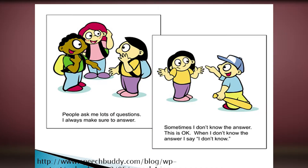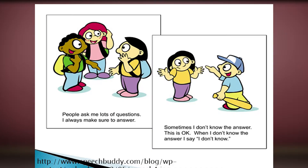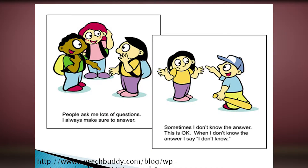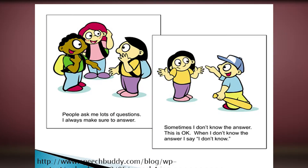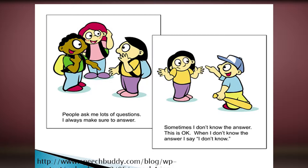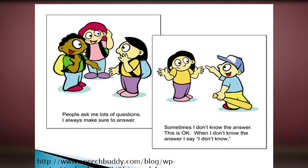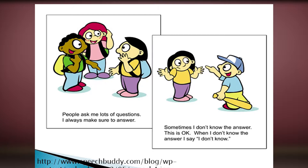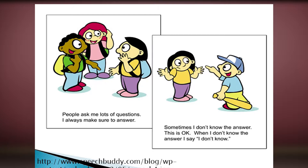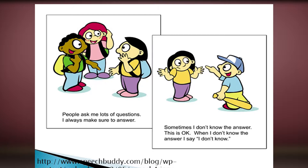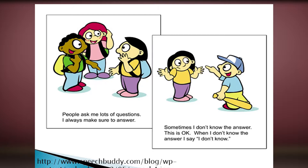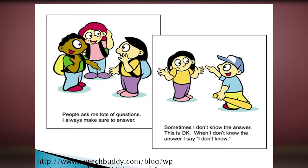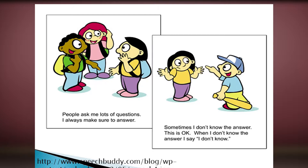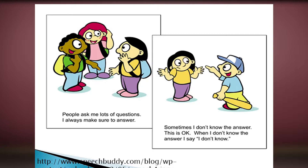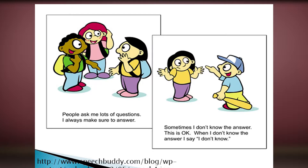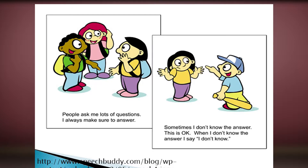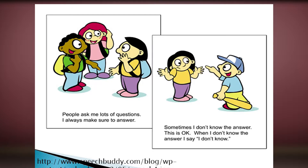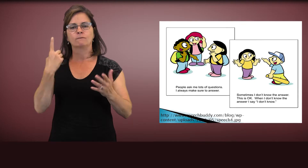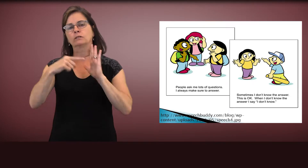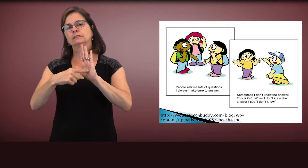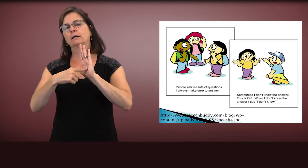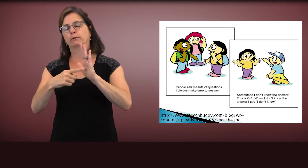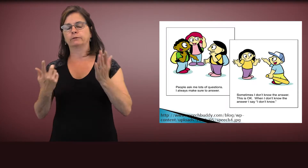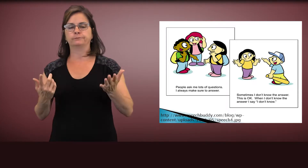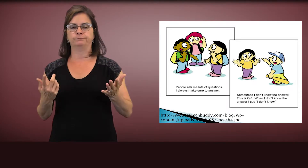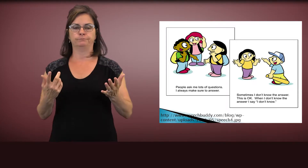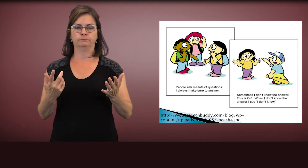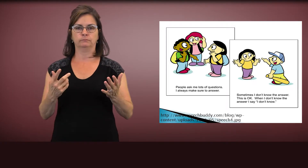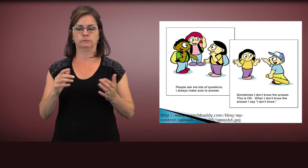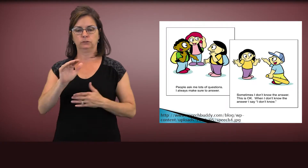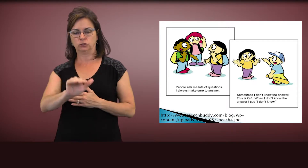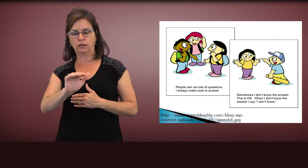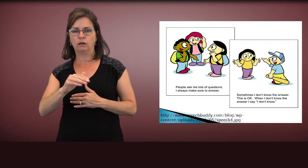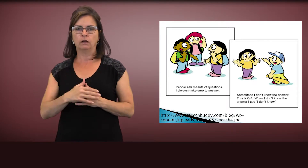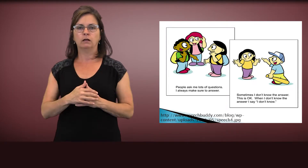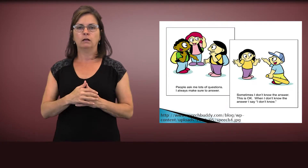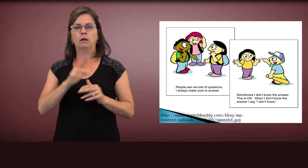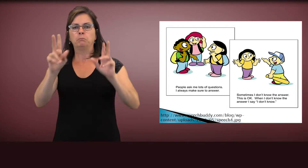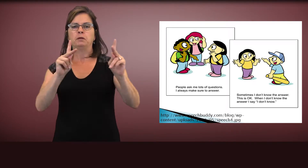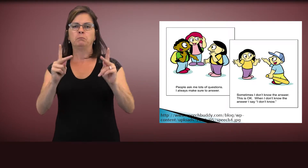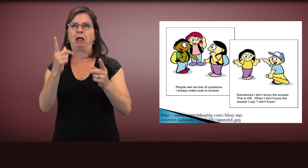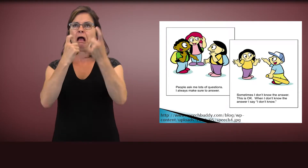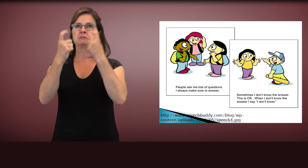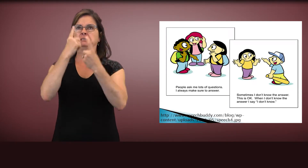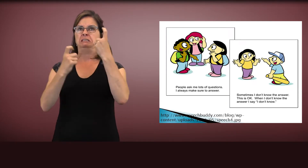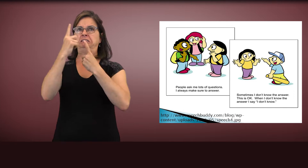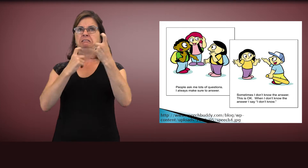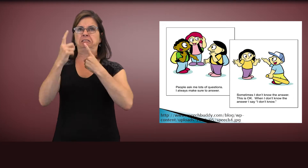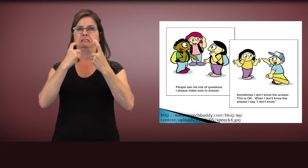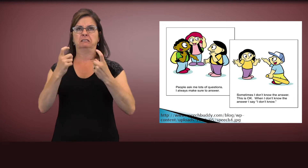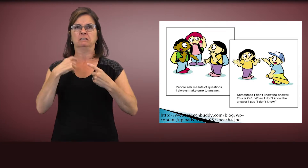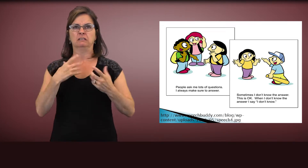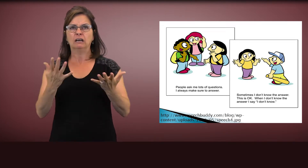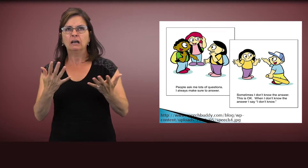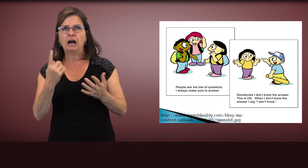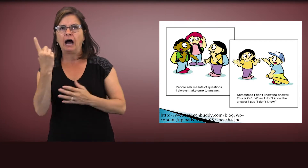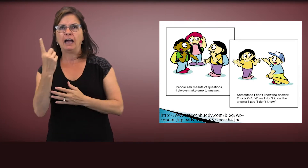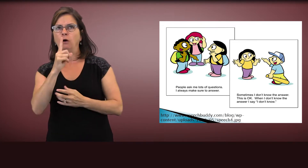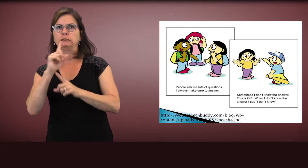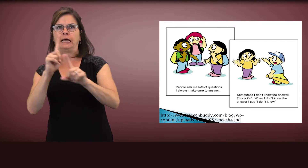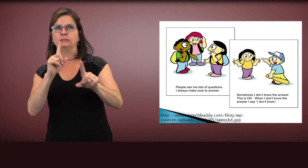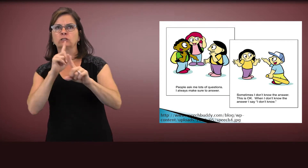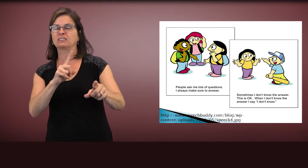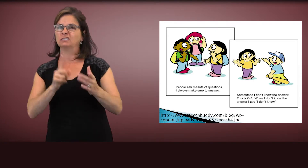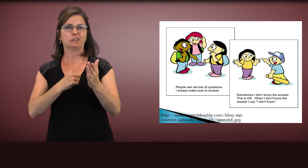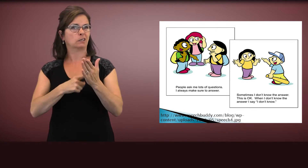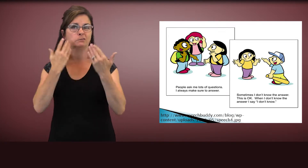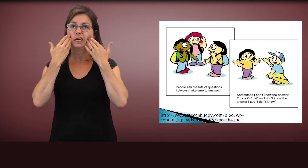displayed beside a second cartoon of 2 children talking. Where the children are saying, people ask me lots of questions, I always make sure to answer.